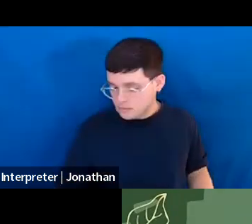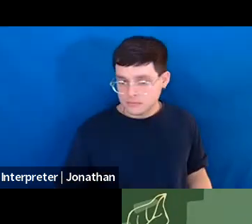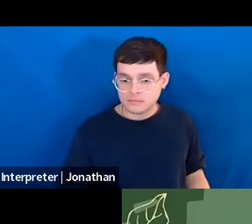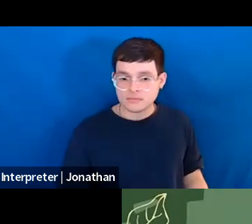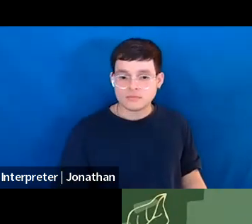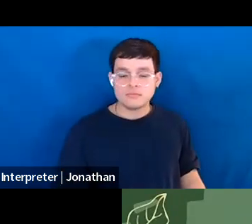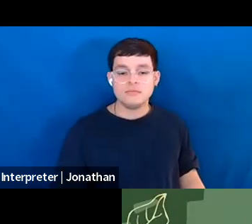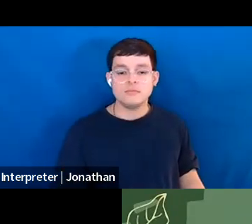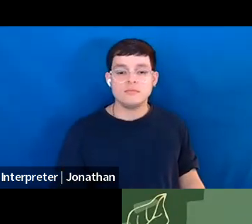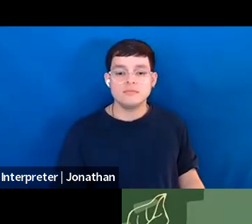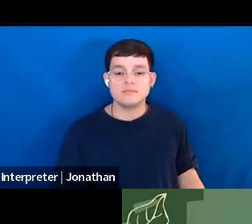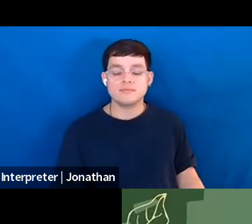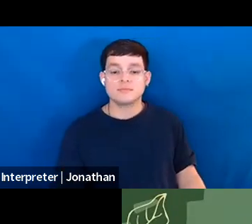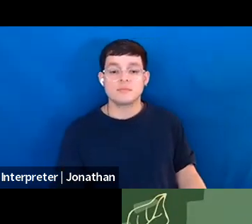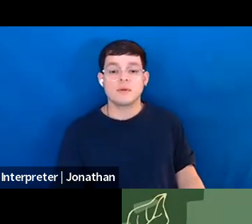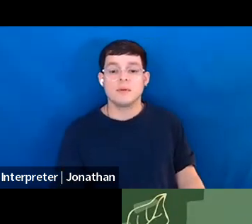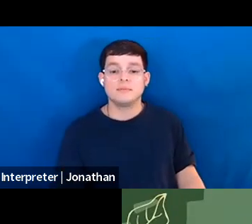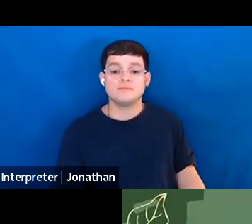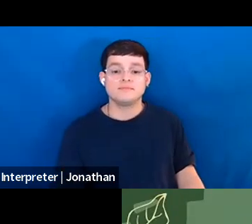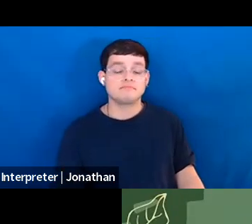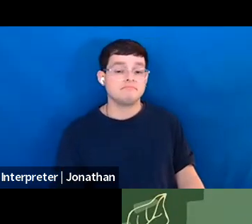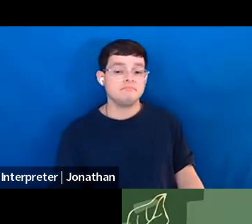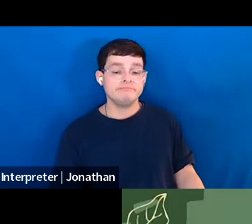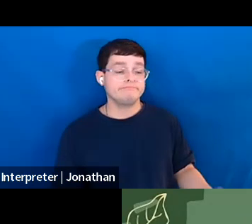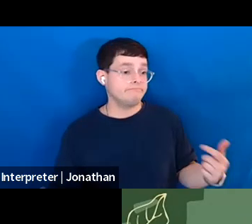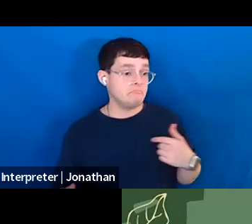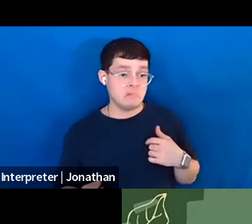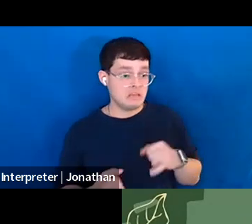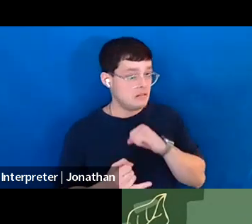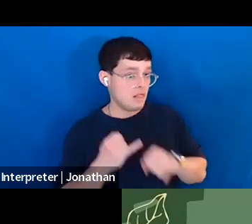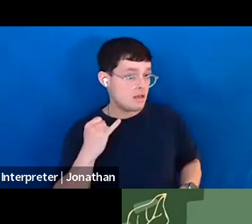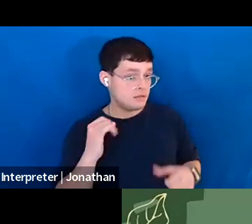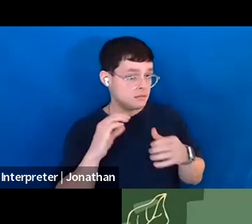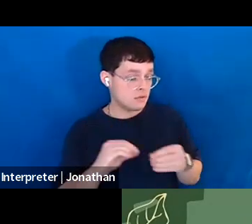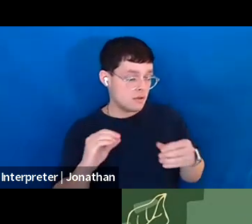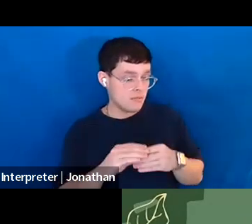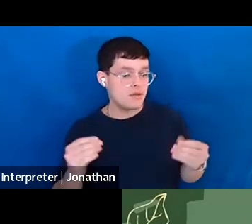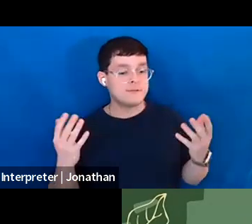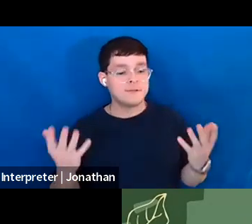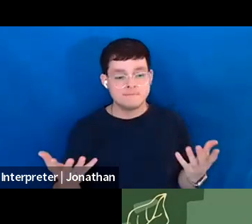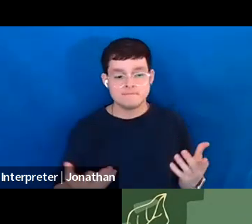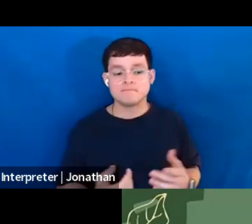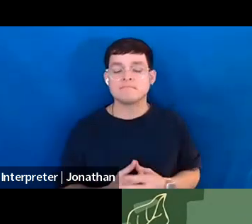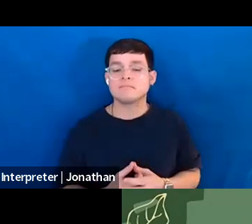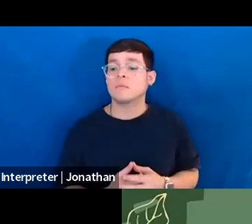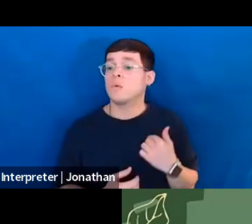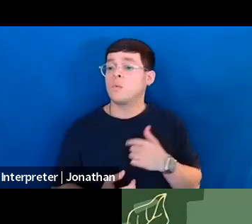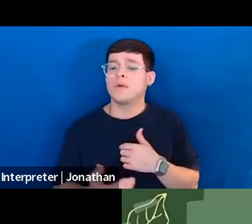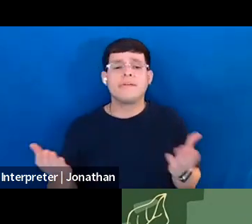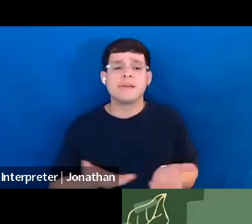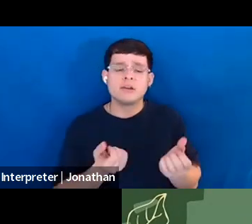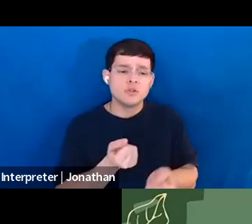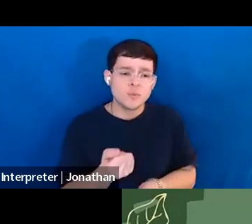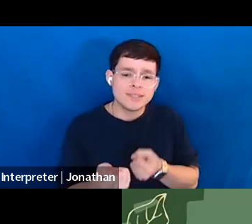I guess my closing thought, I would just say that we are here to assist you